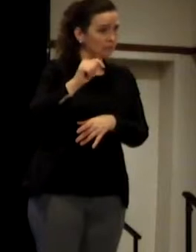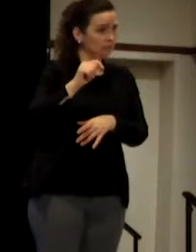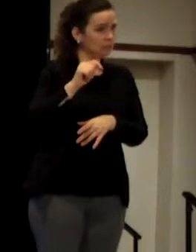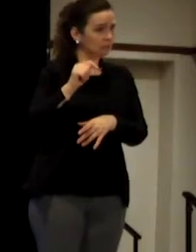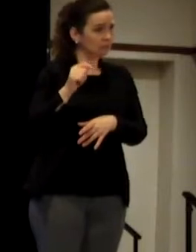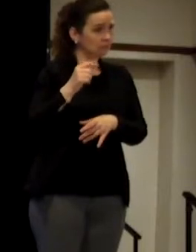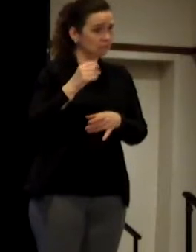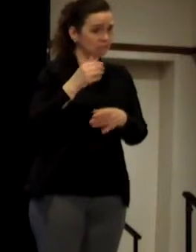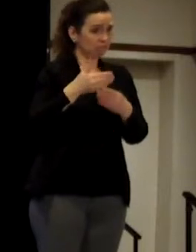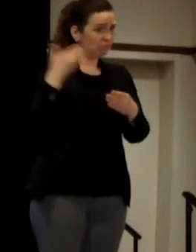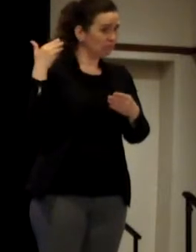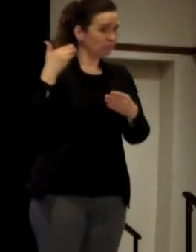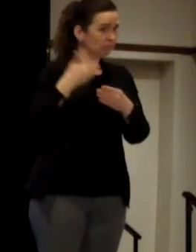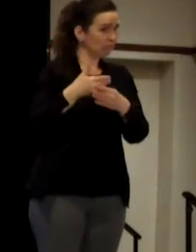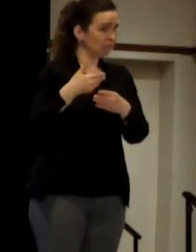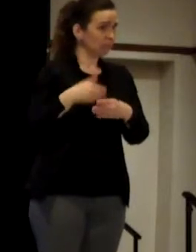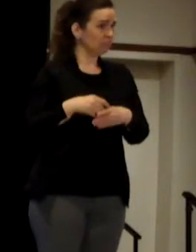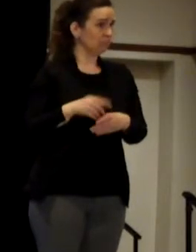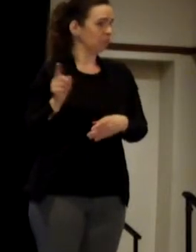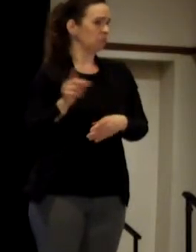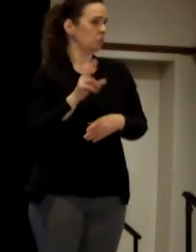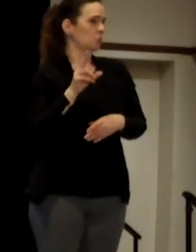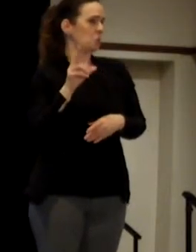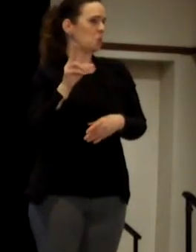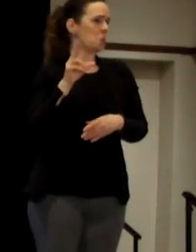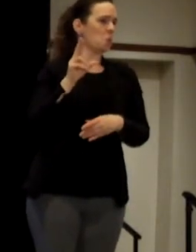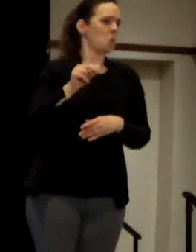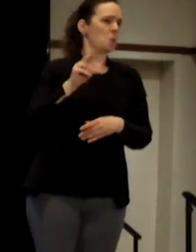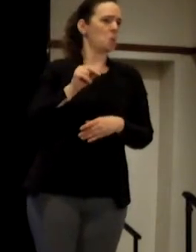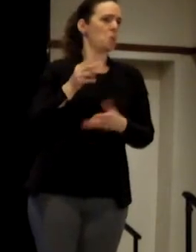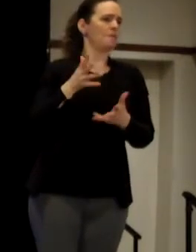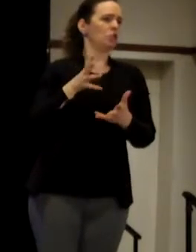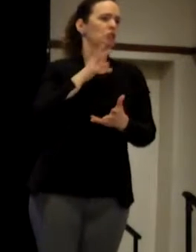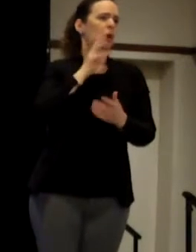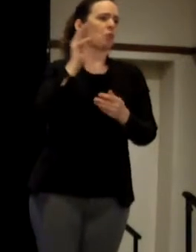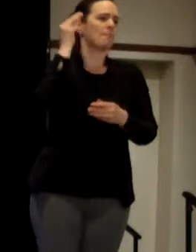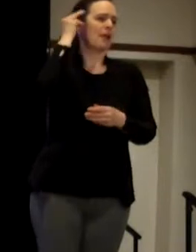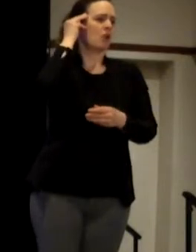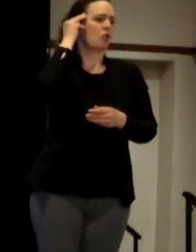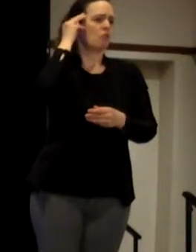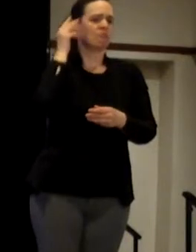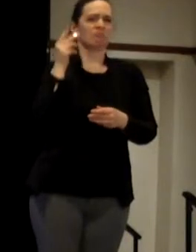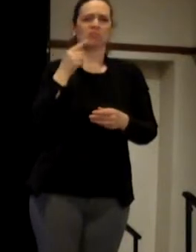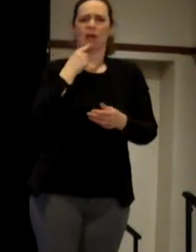line? I haven't. I talked to the mayor yesterday, and I told the mayor he has my full support, whatever direction he goes in.